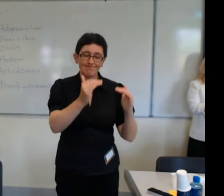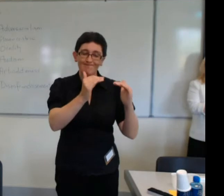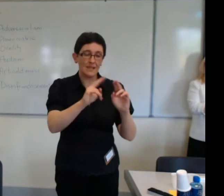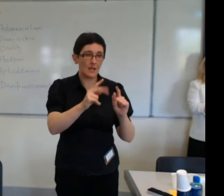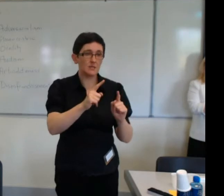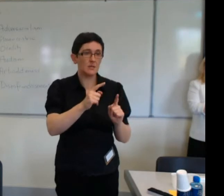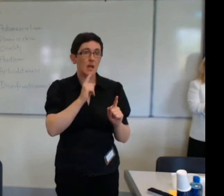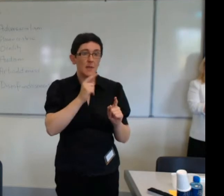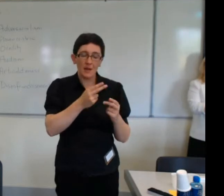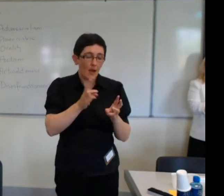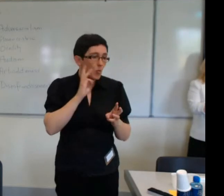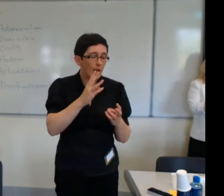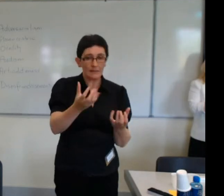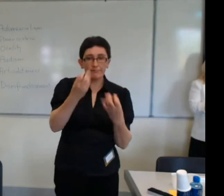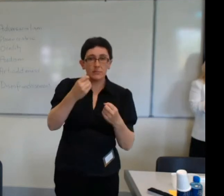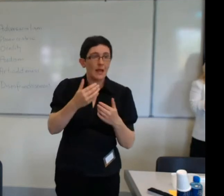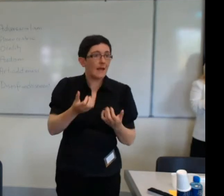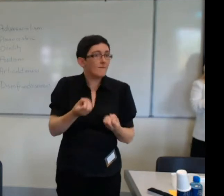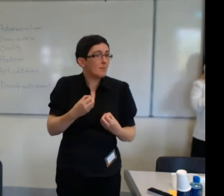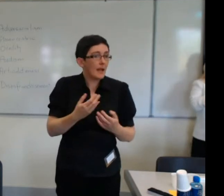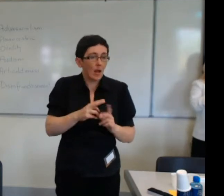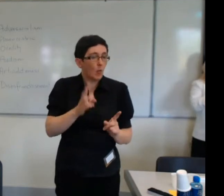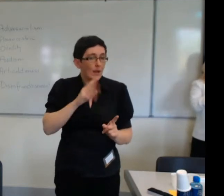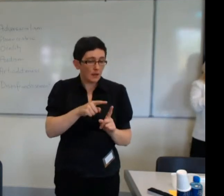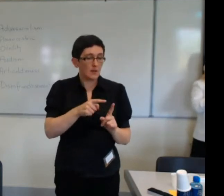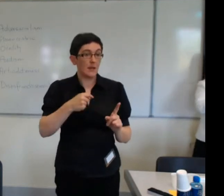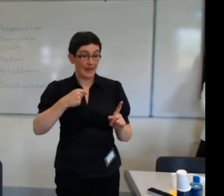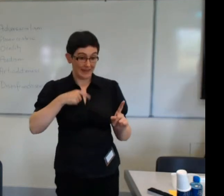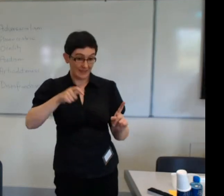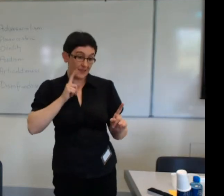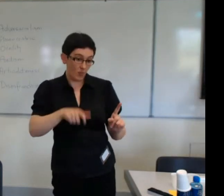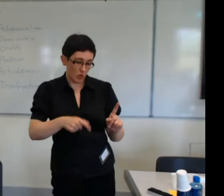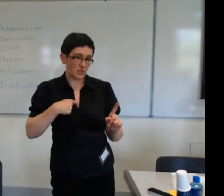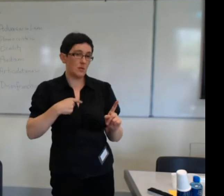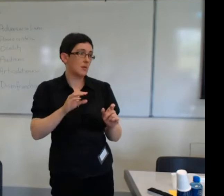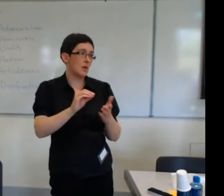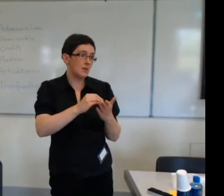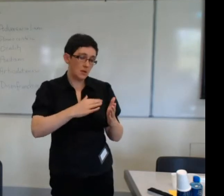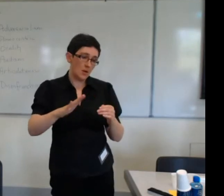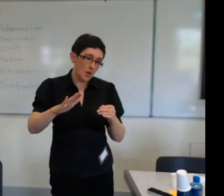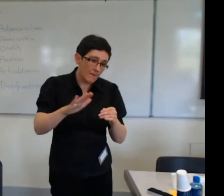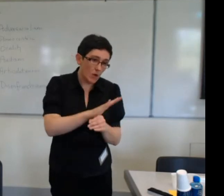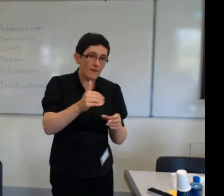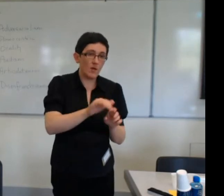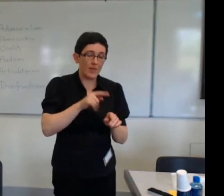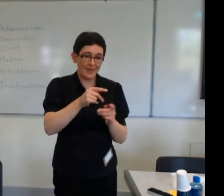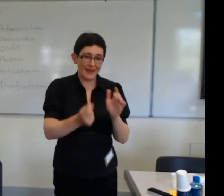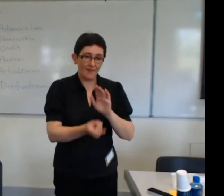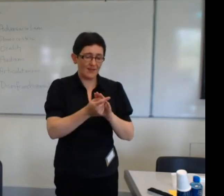to feedback, it meant that the effort for them as a deaf person to fully engage in that event was significantly diminished.